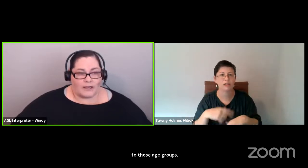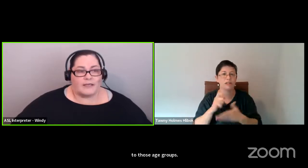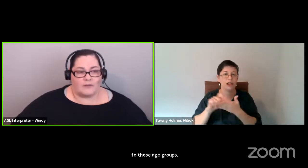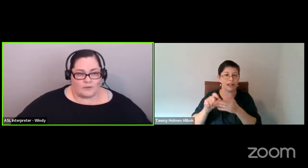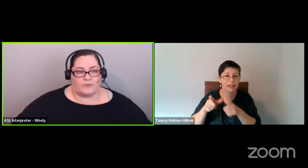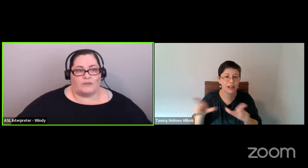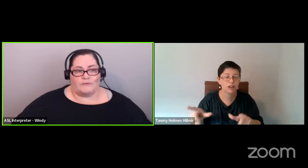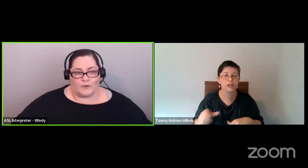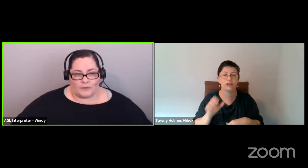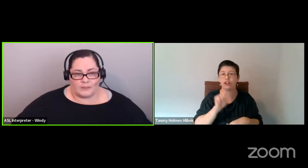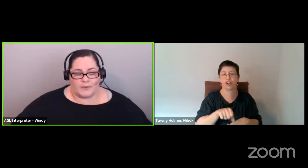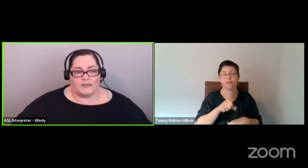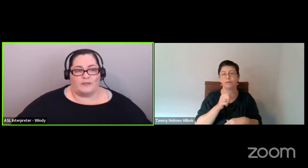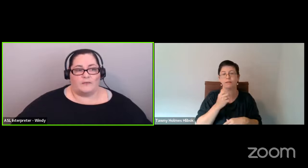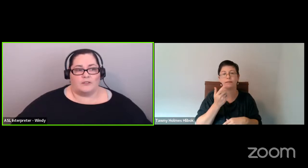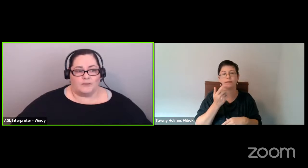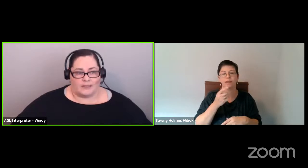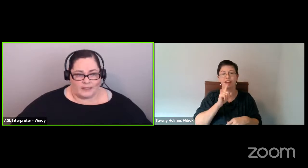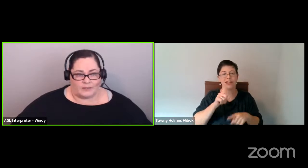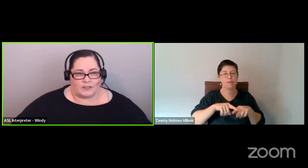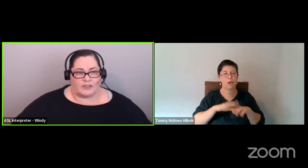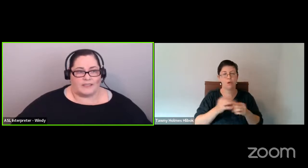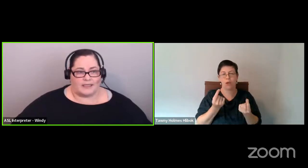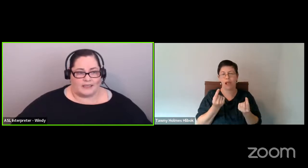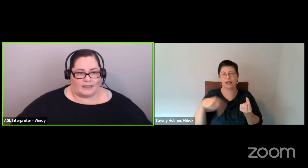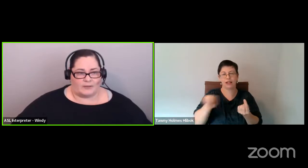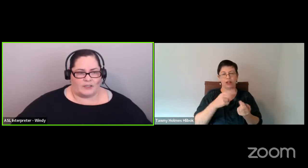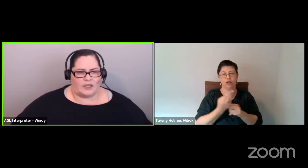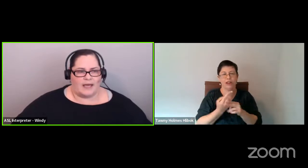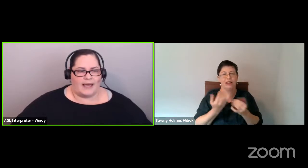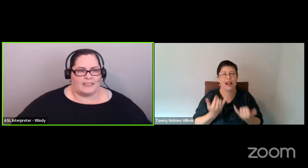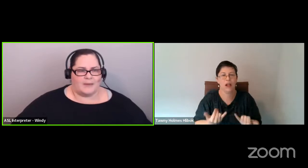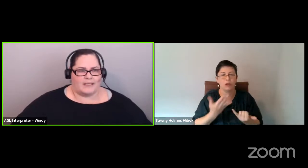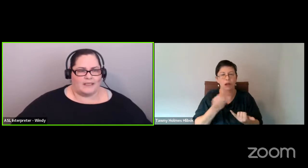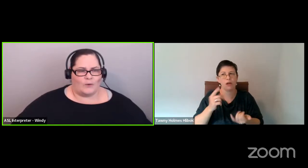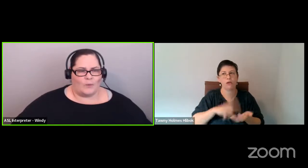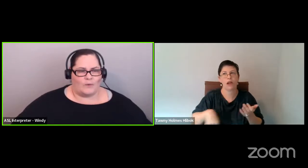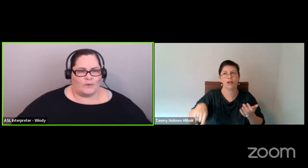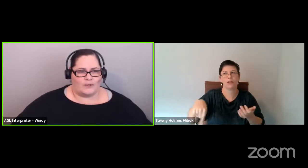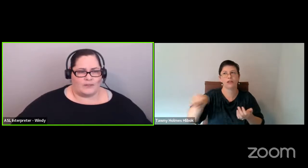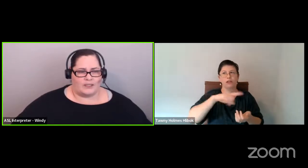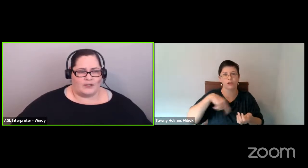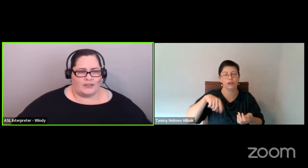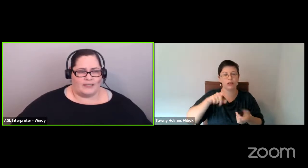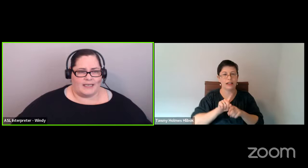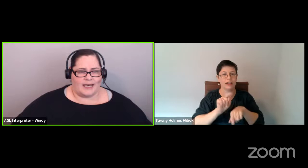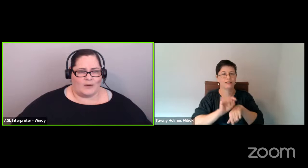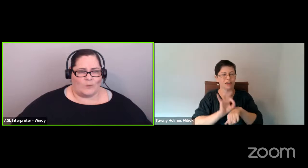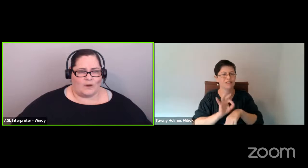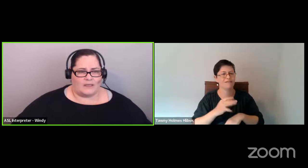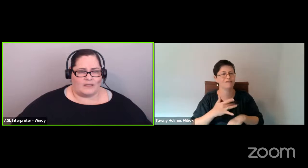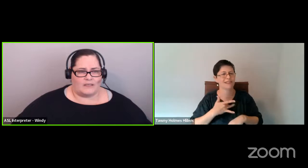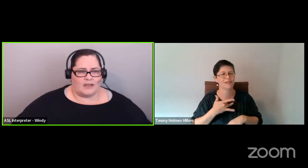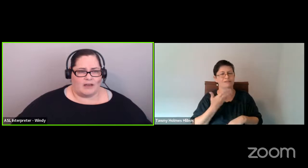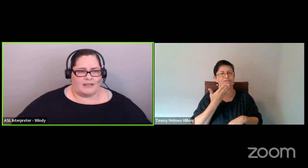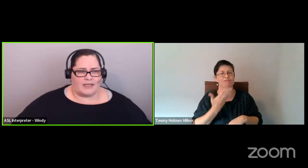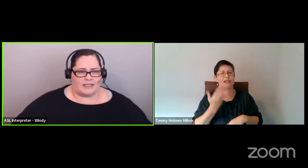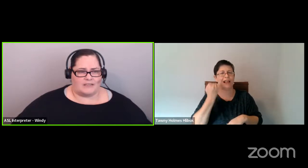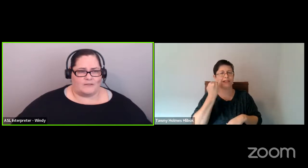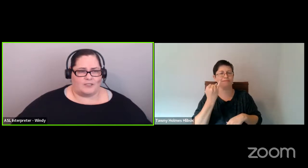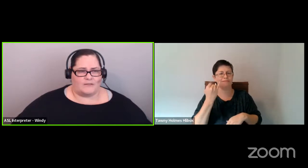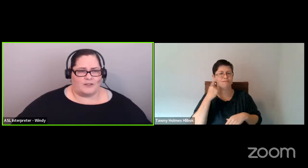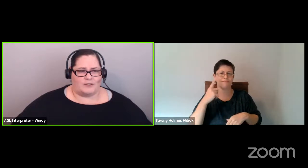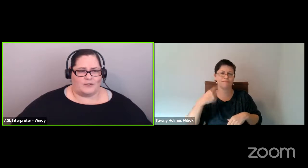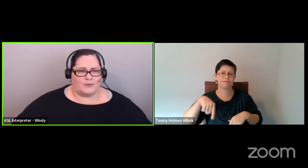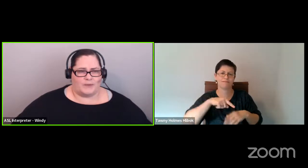So targeting those 3, spoken language, written language, and sign language. It depends on what we're using currently and what the